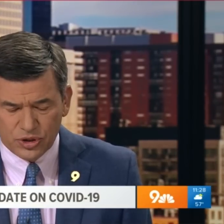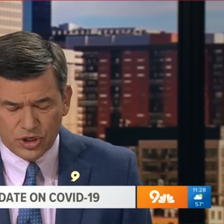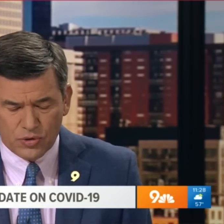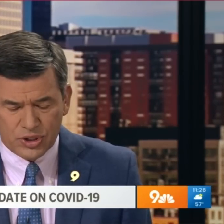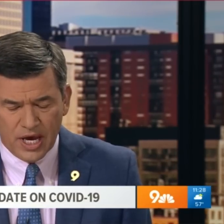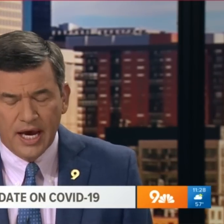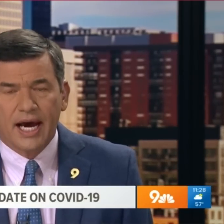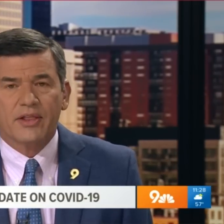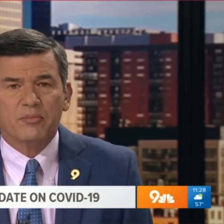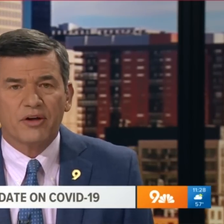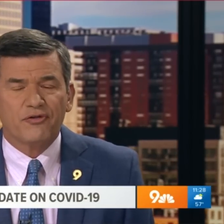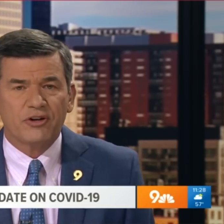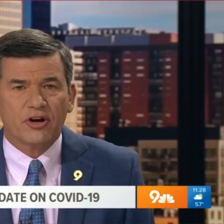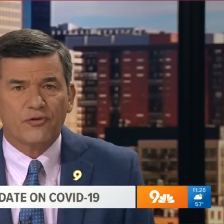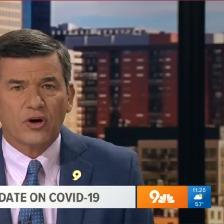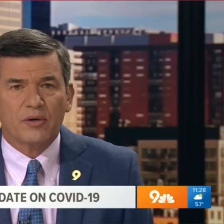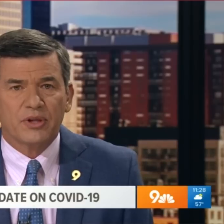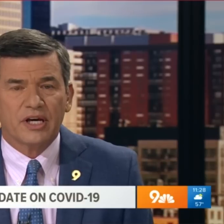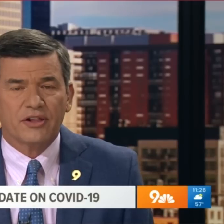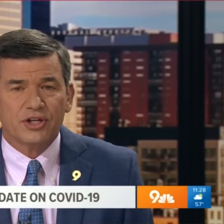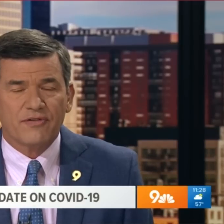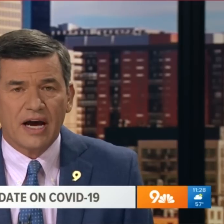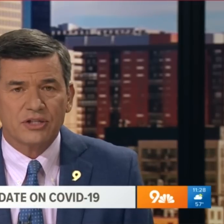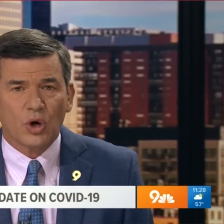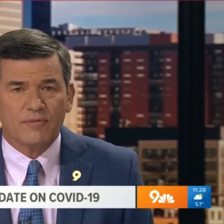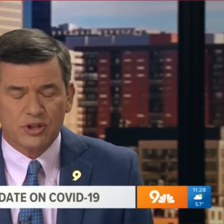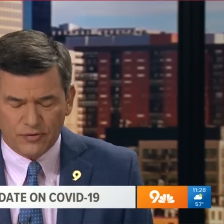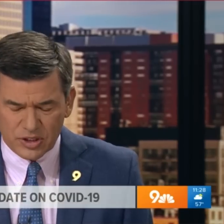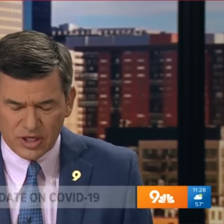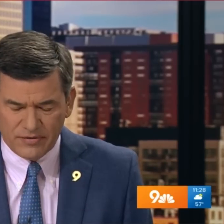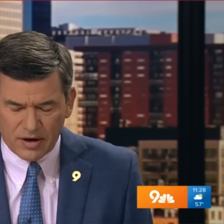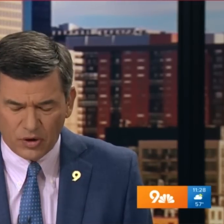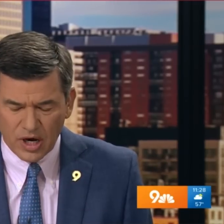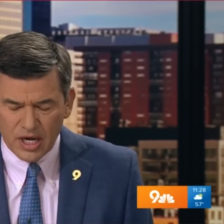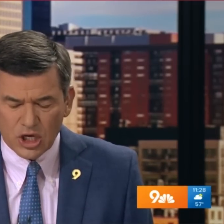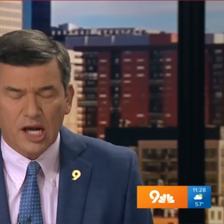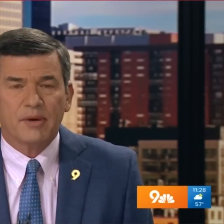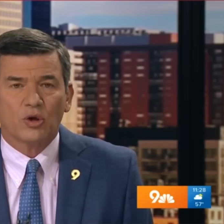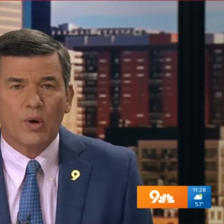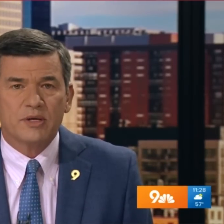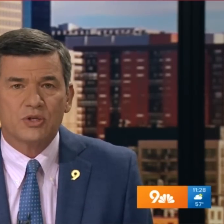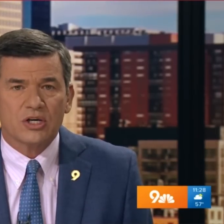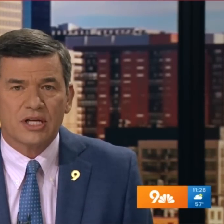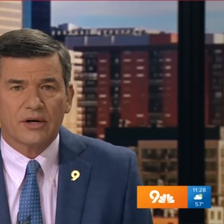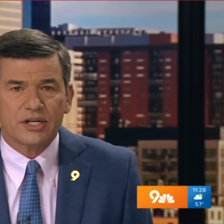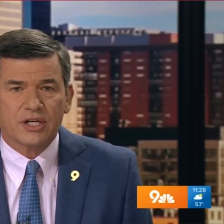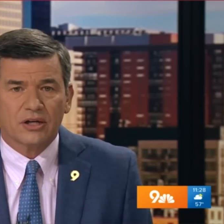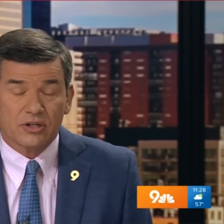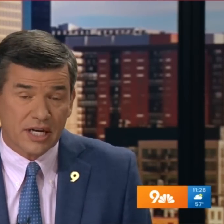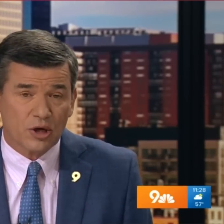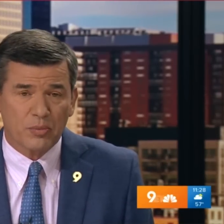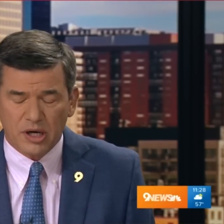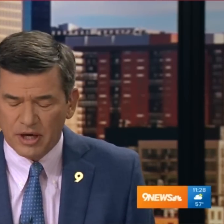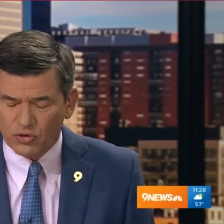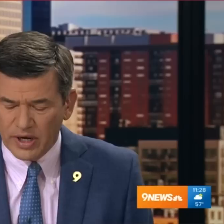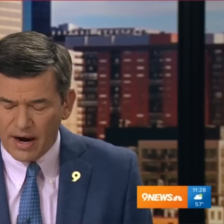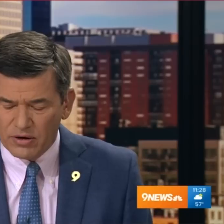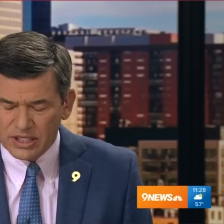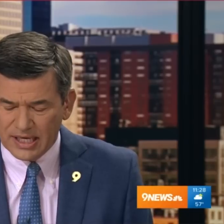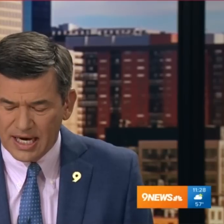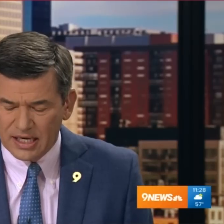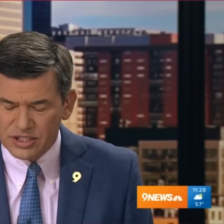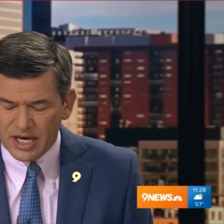weather warms that the city golf courses are going to be opening with restrictions that we have seen in other places as well. Joining the